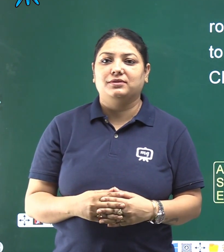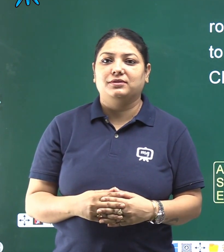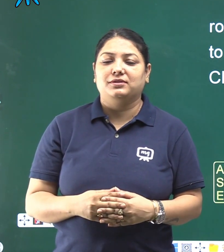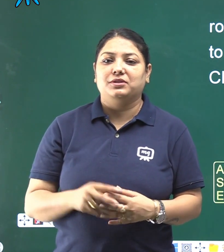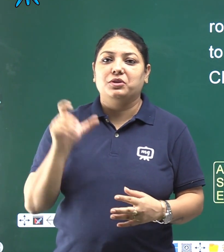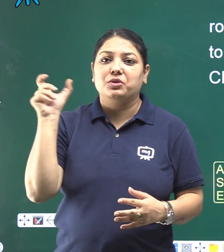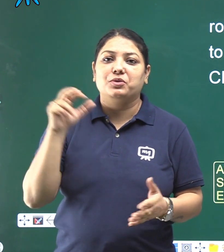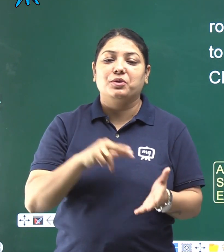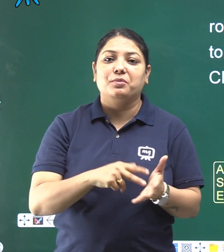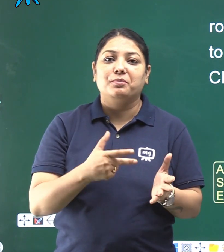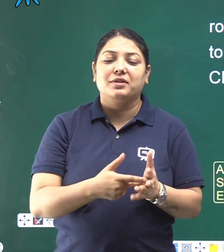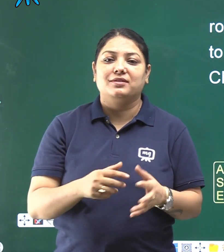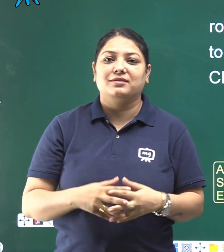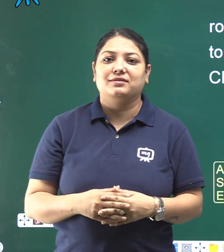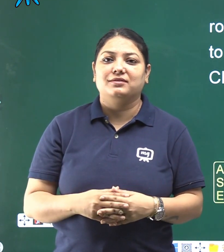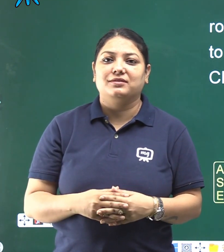Shop means